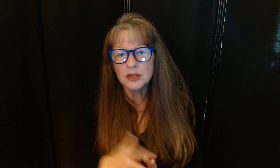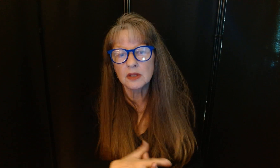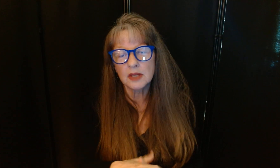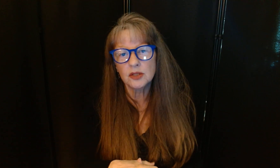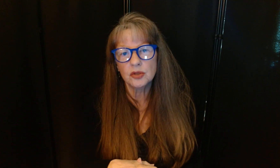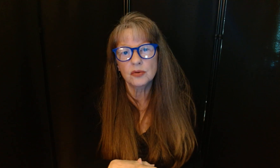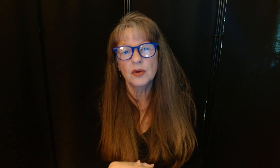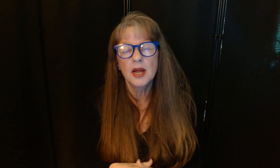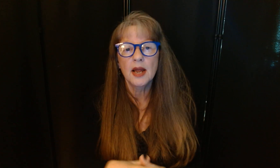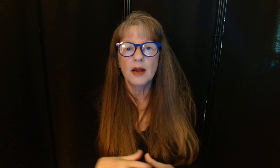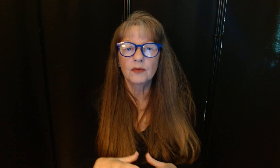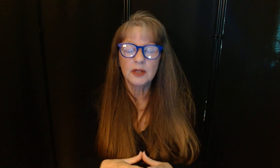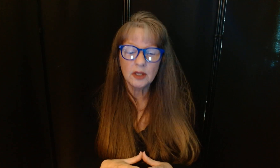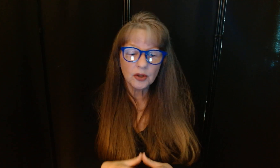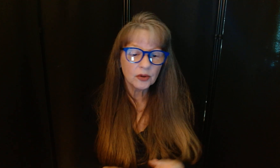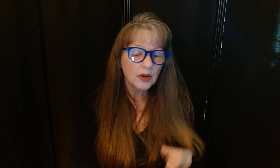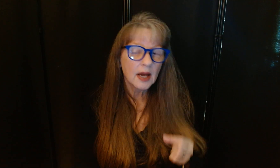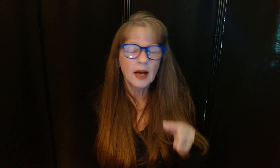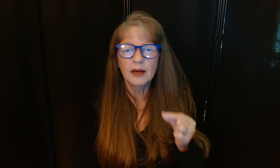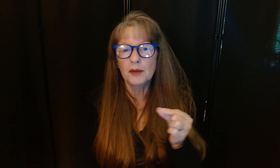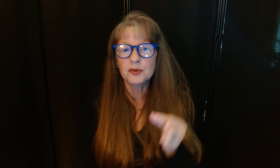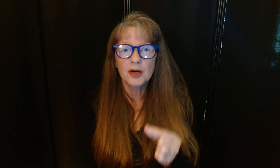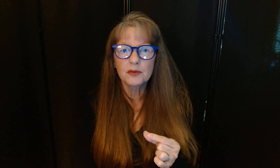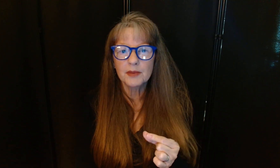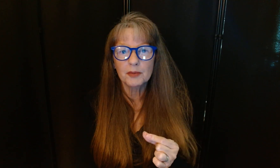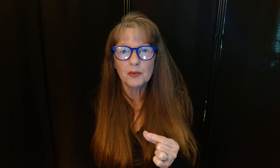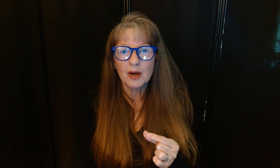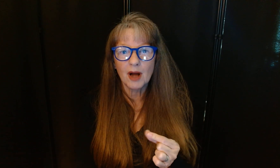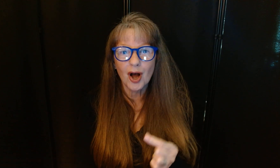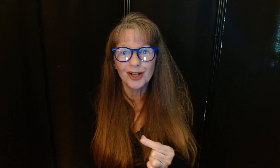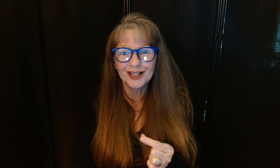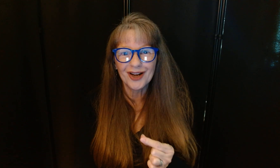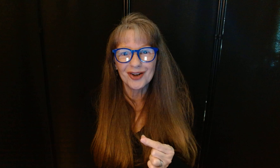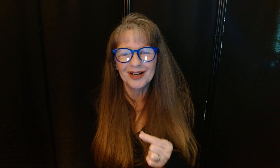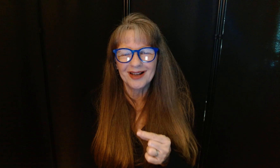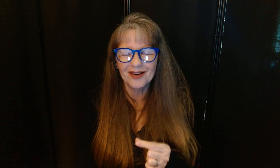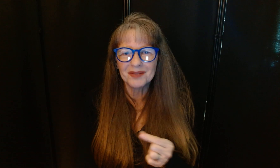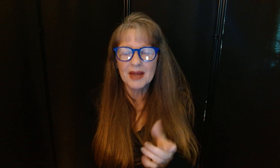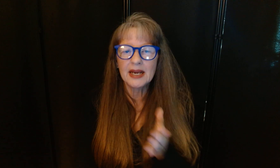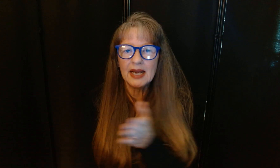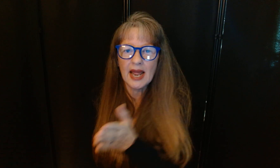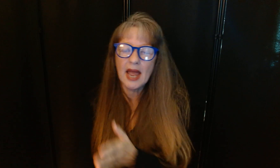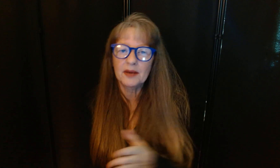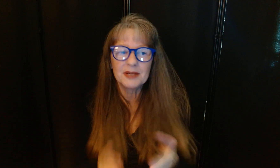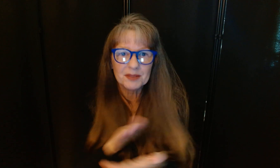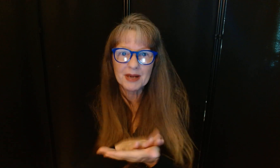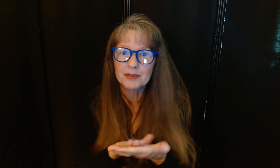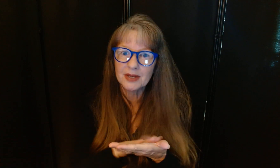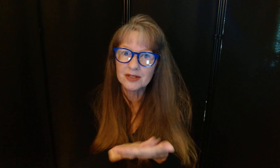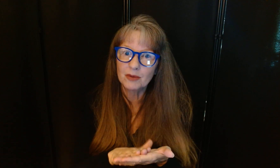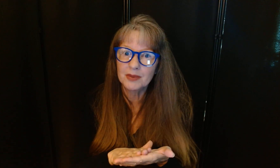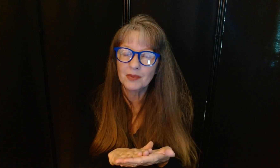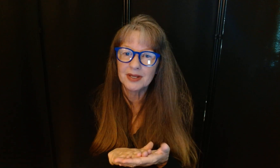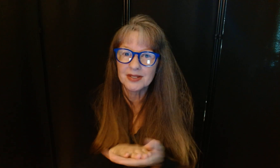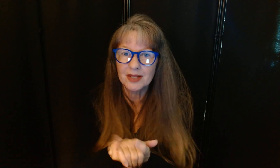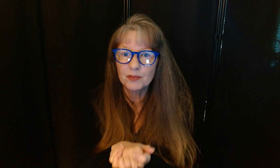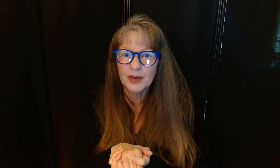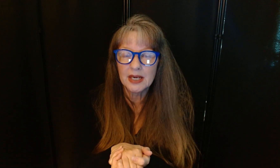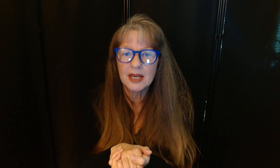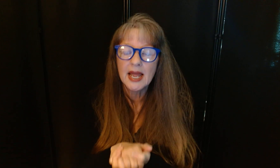they do every year. I was trying to remember what Holly meant, and I had a piece of paper that told me what it celebrated, and